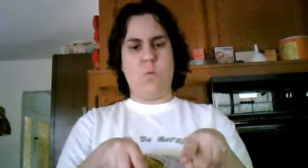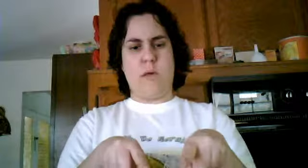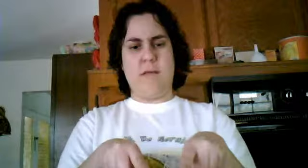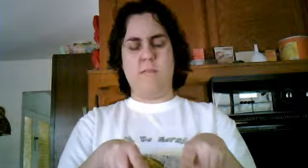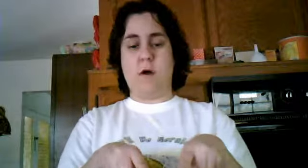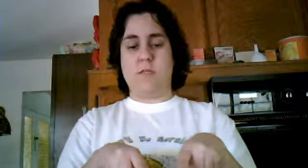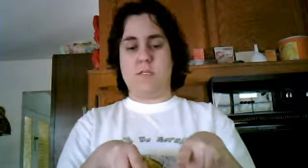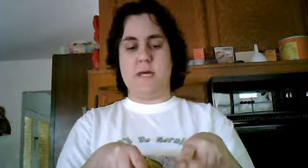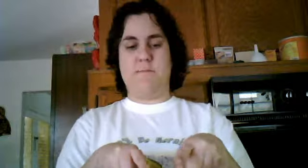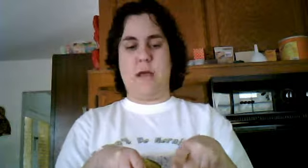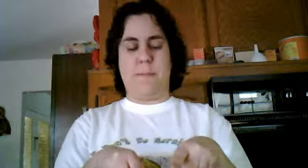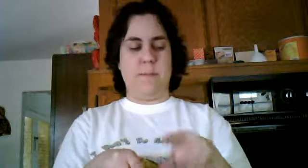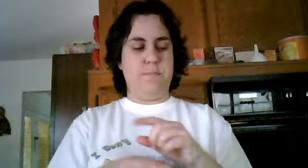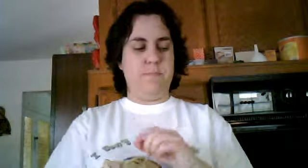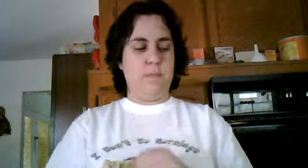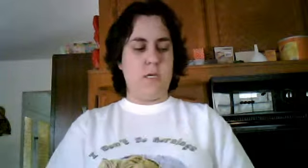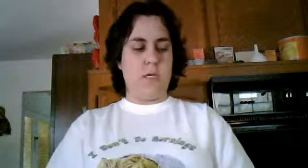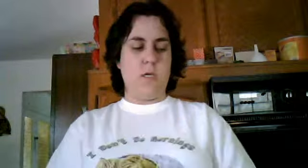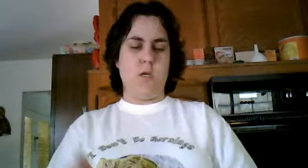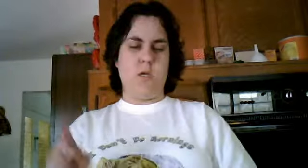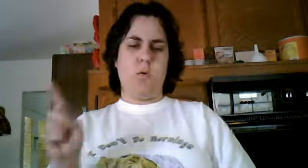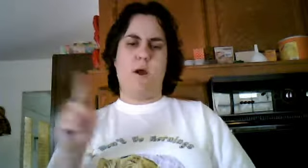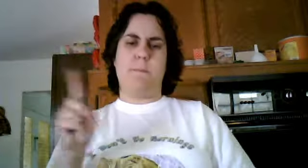When, also the sign for happen. Where?